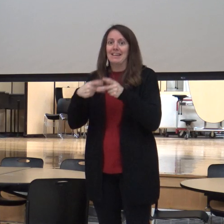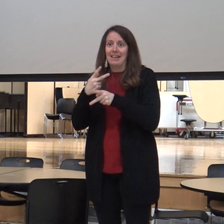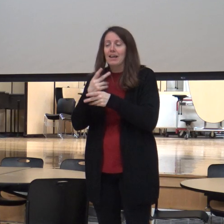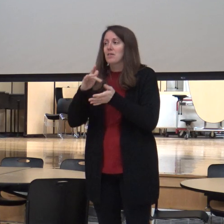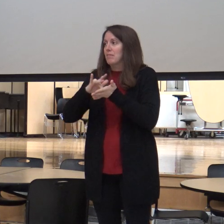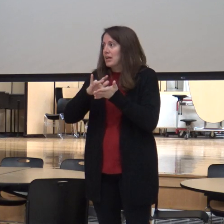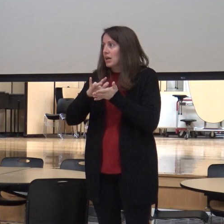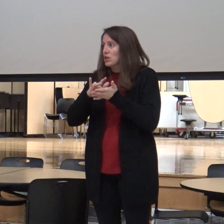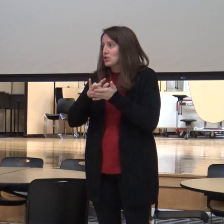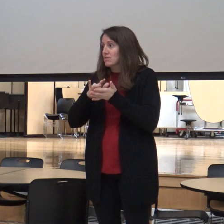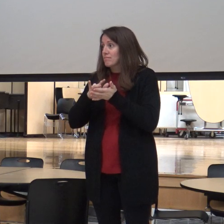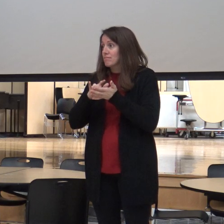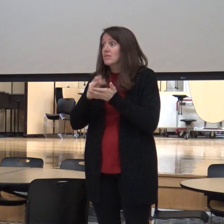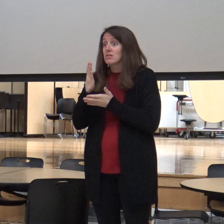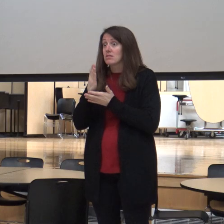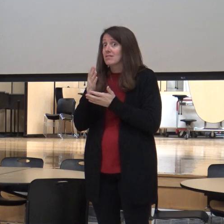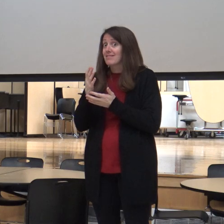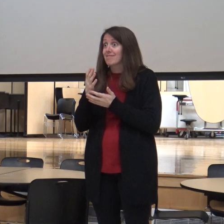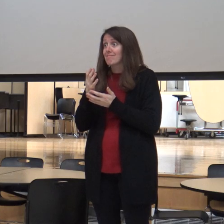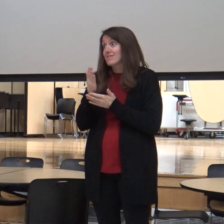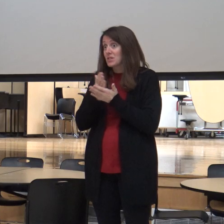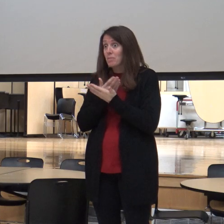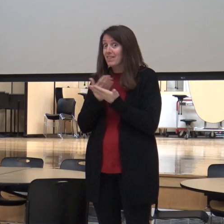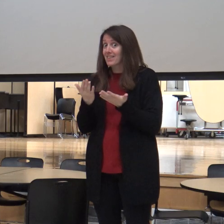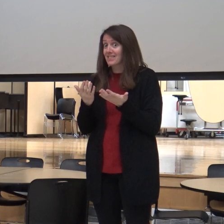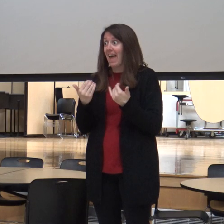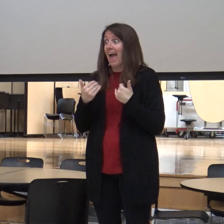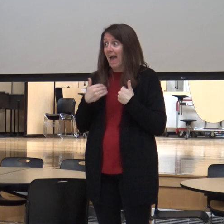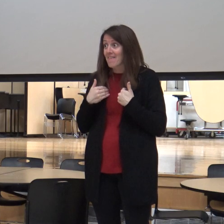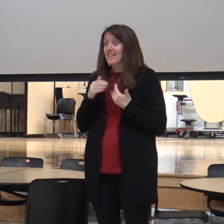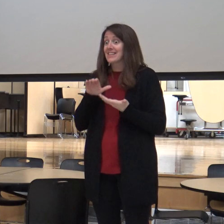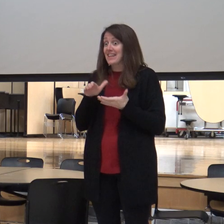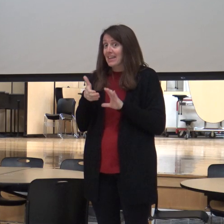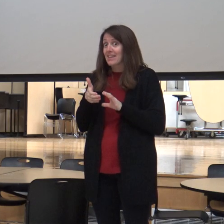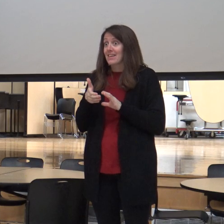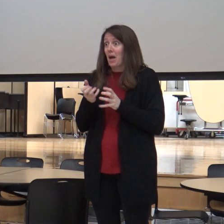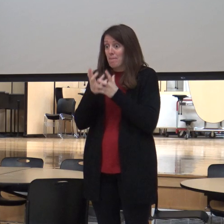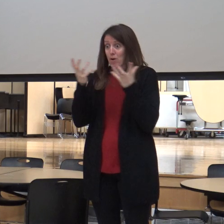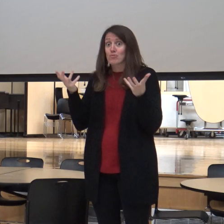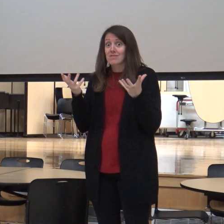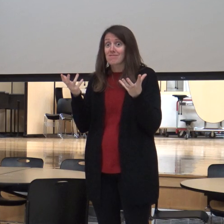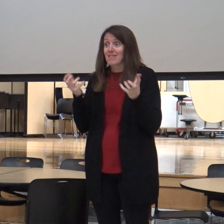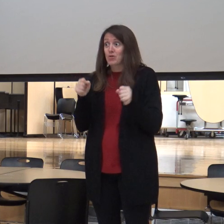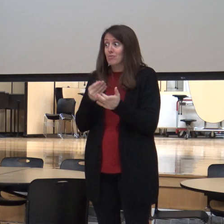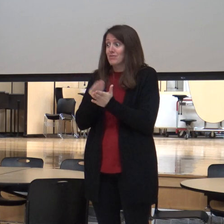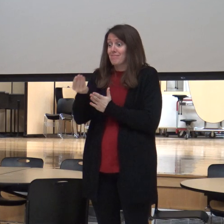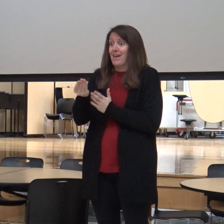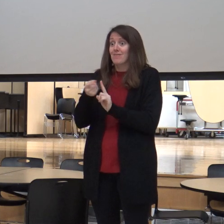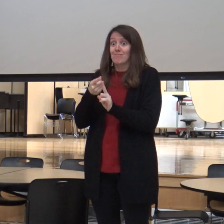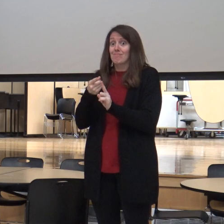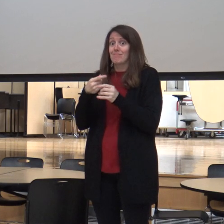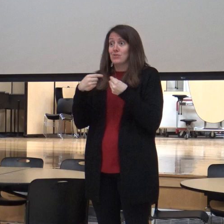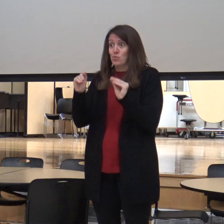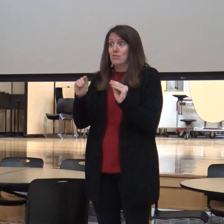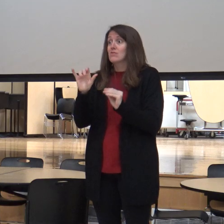things can be lethal doses that are over-the-counter stuff. So that's best practice, really.